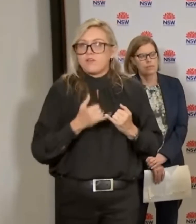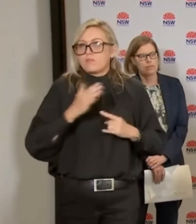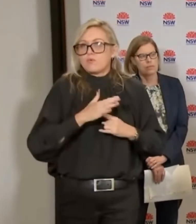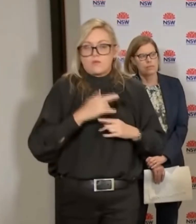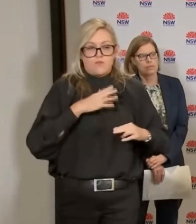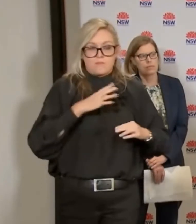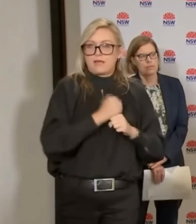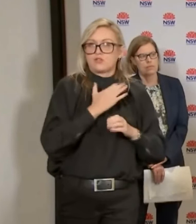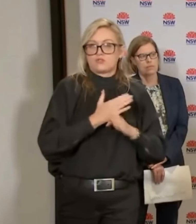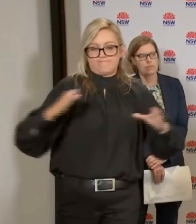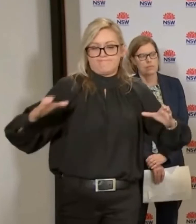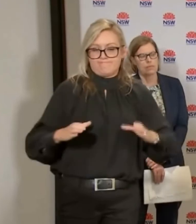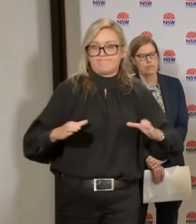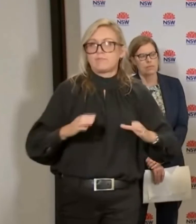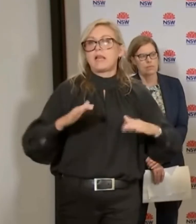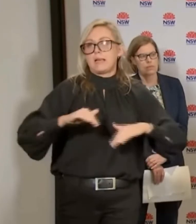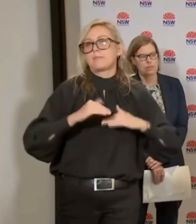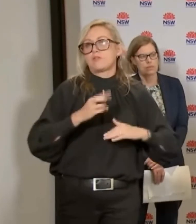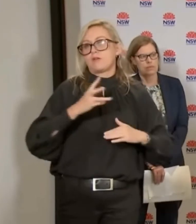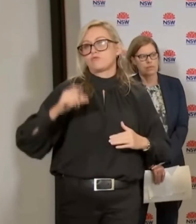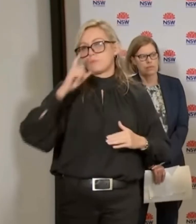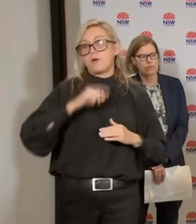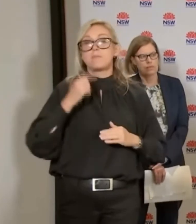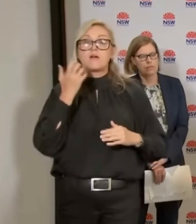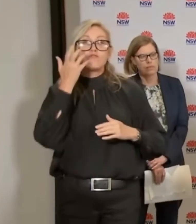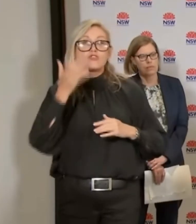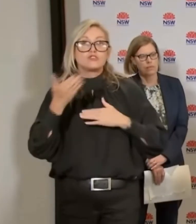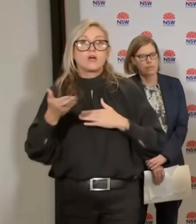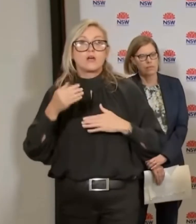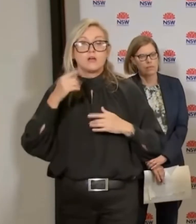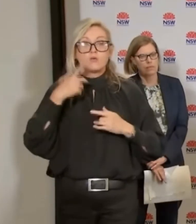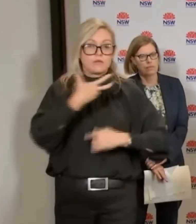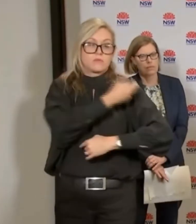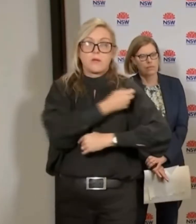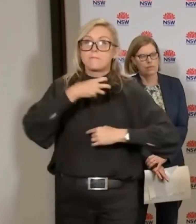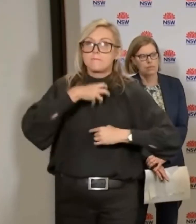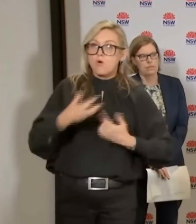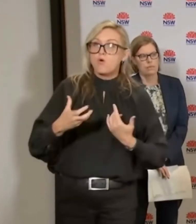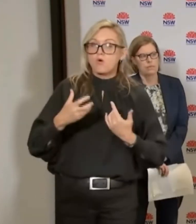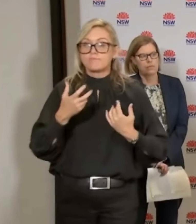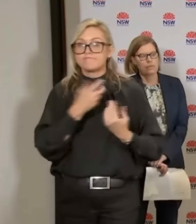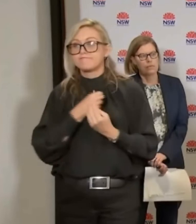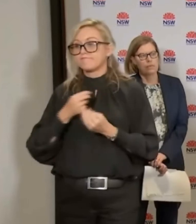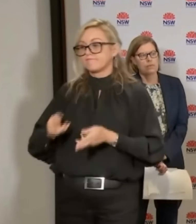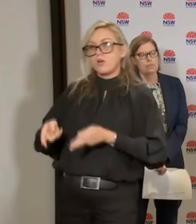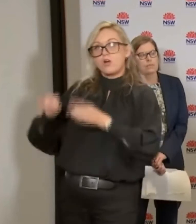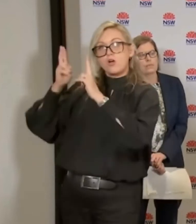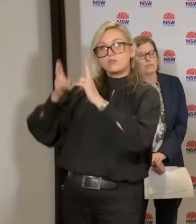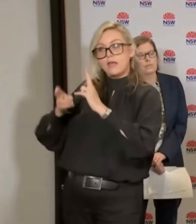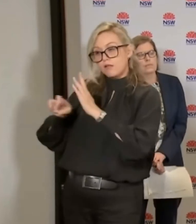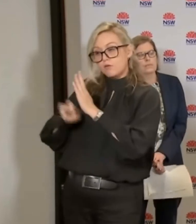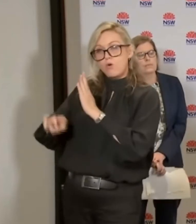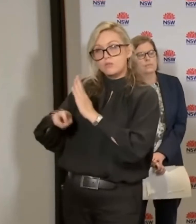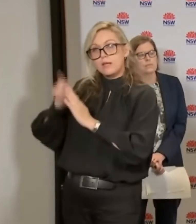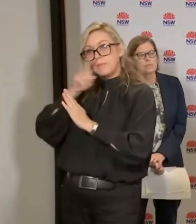when we hope that all of our hotel quarantine workers and our high-risk health officials who are dealing with people potentially with COVID every day